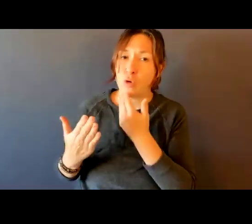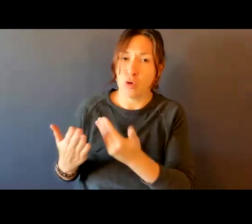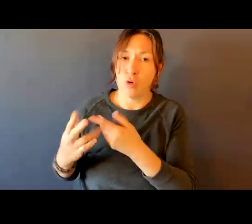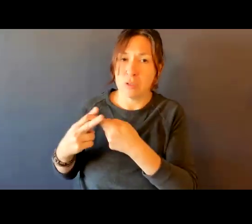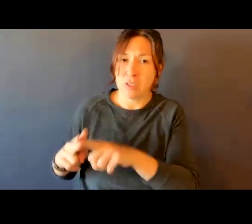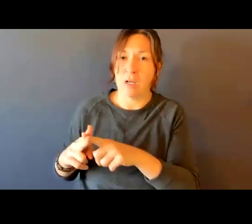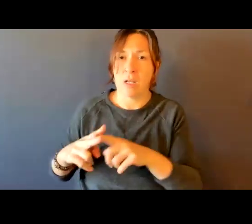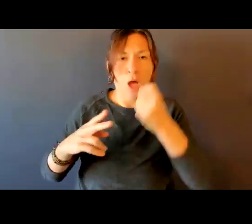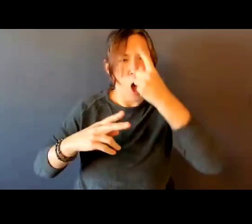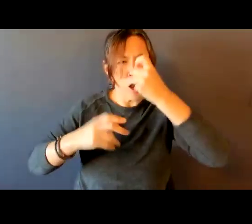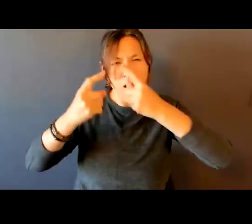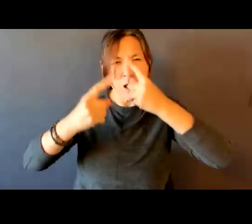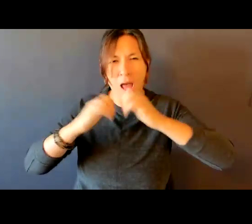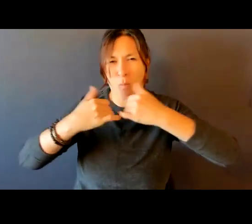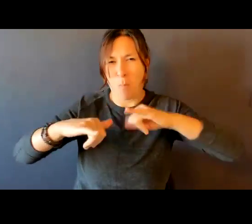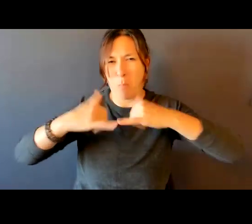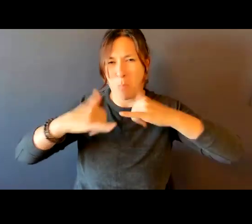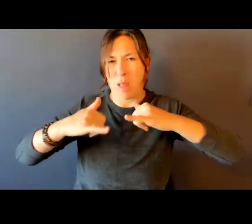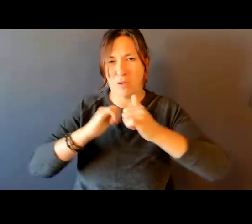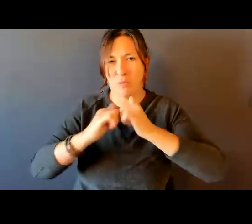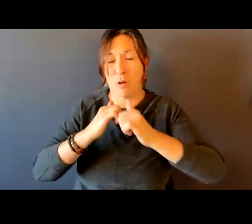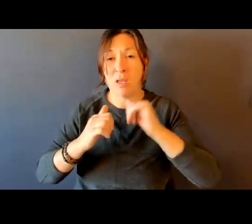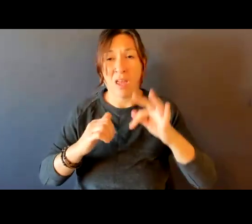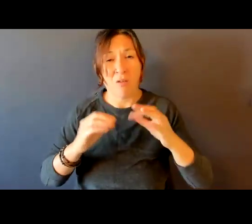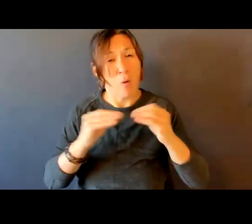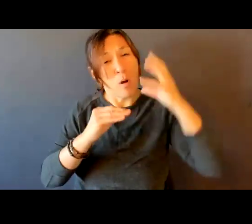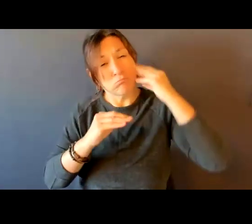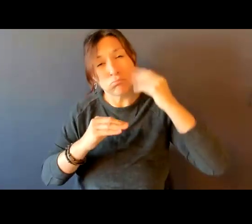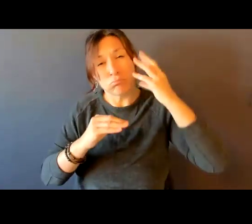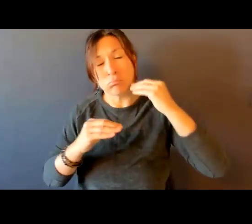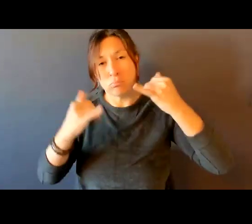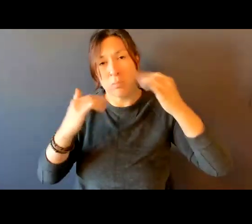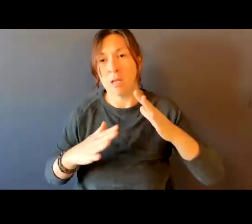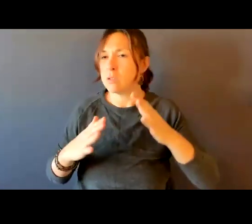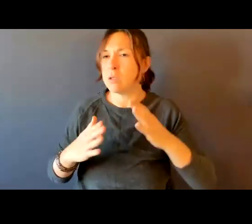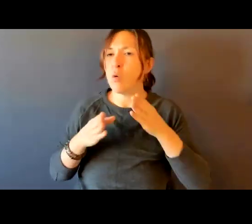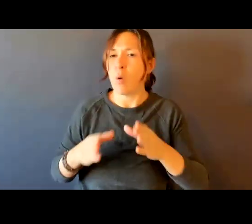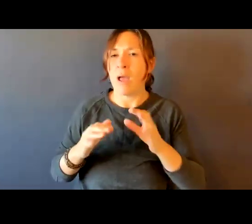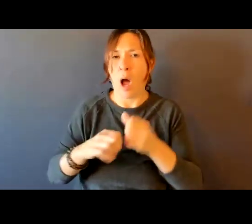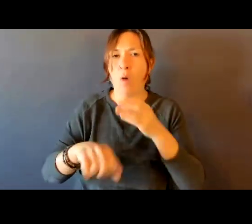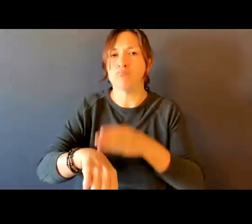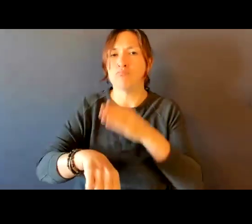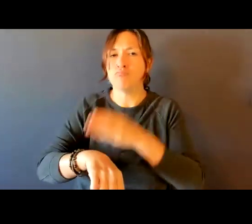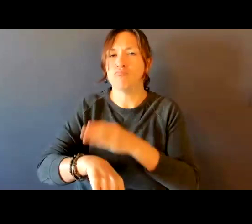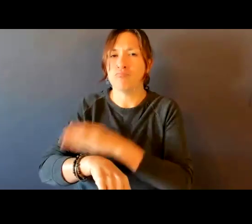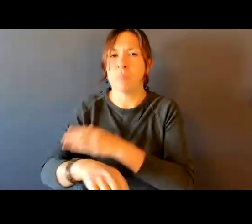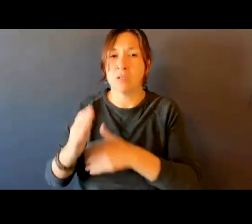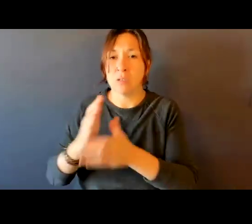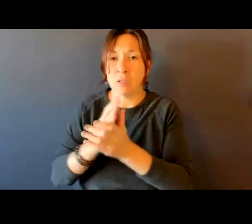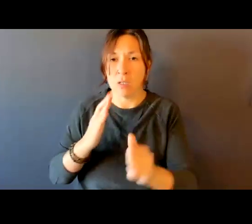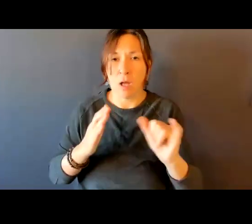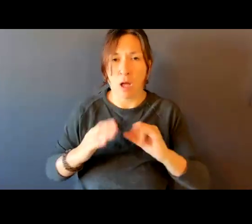these sports. For more seasoned players, it's a way to sharpen their skills while also building their